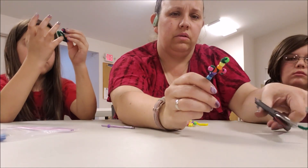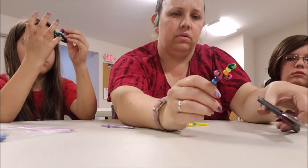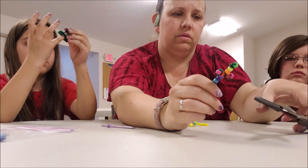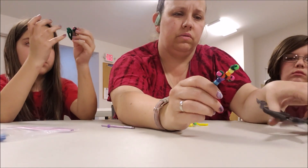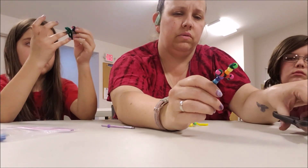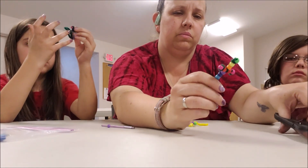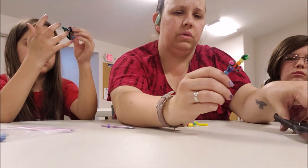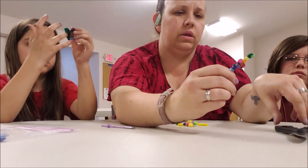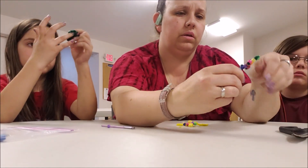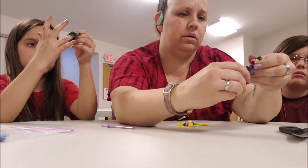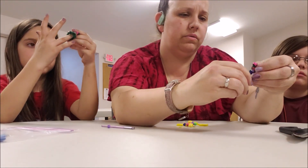snip the end off,